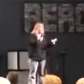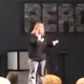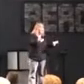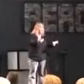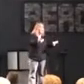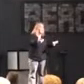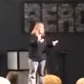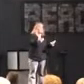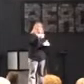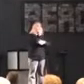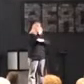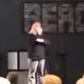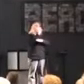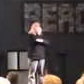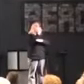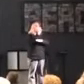past